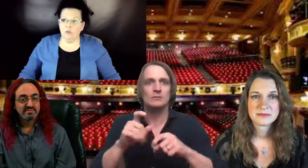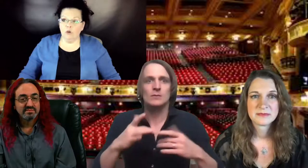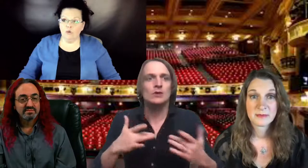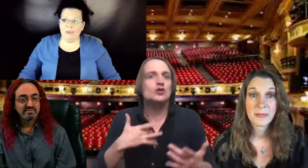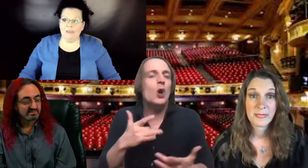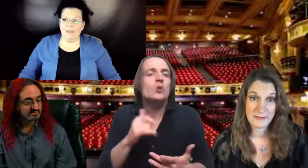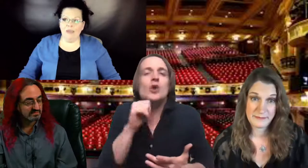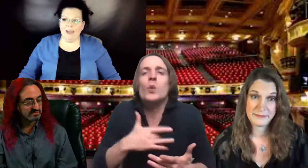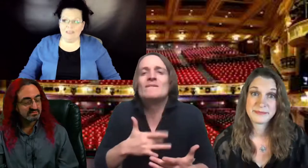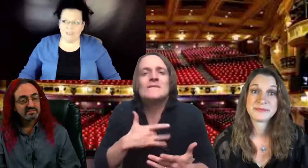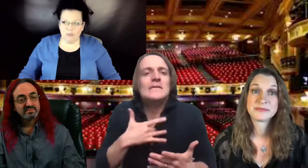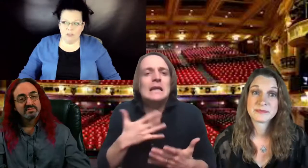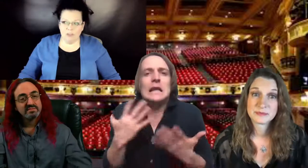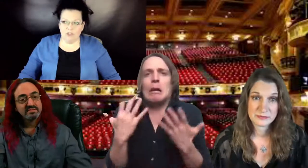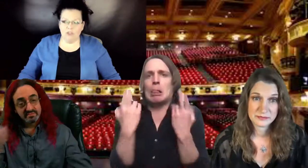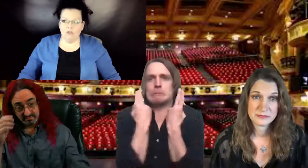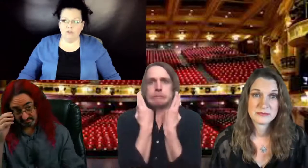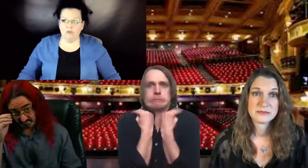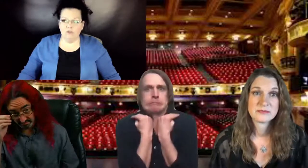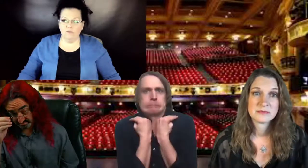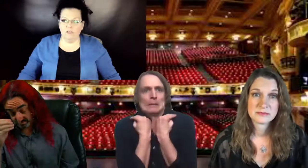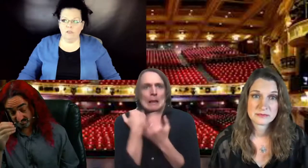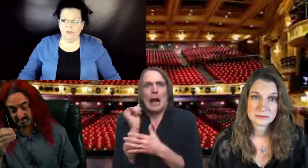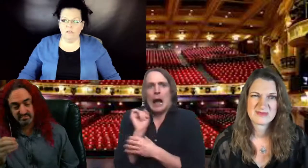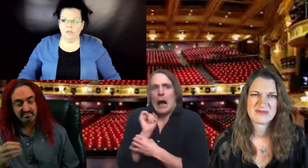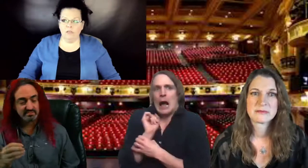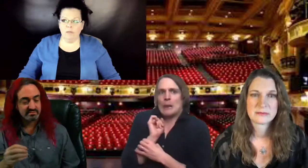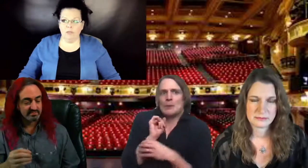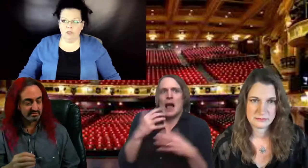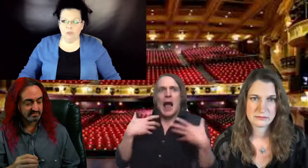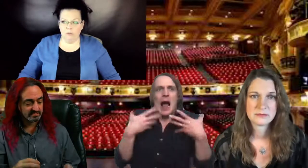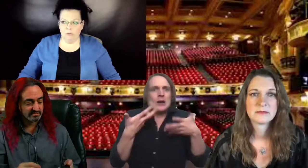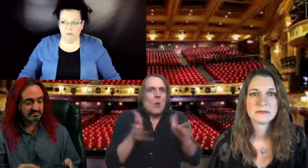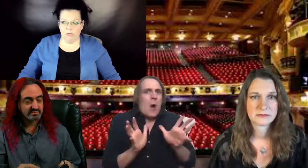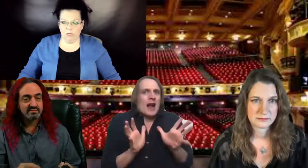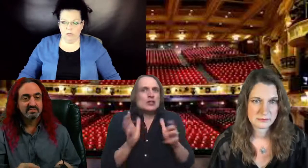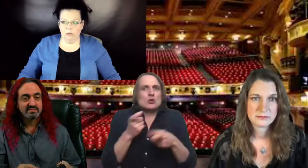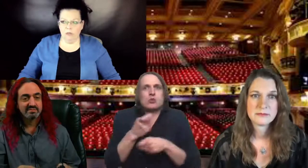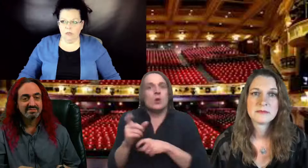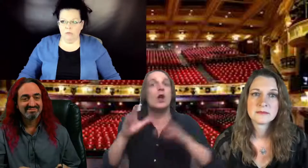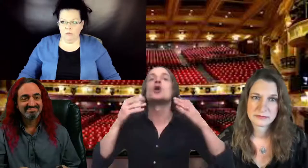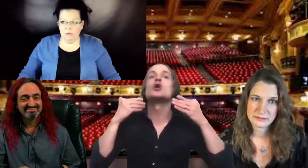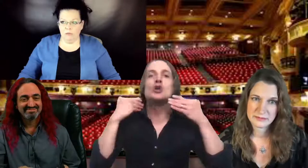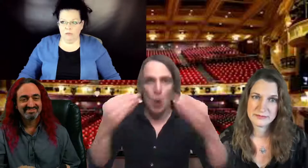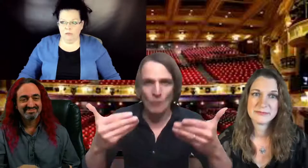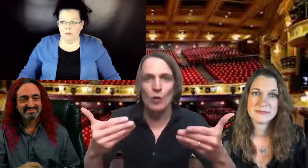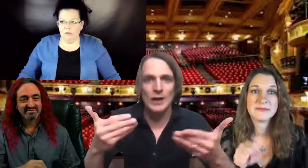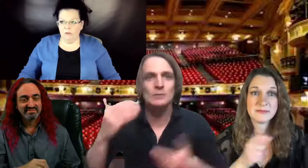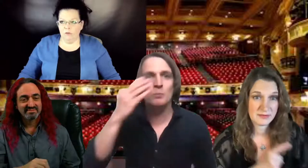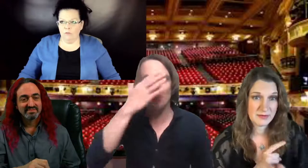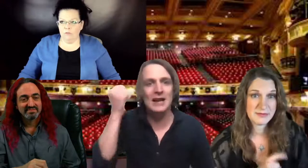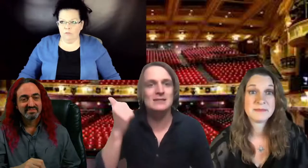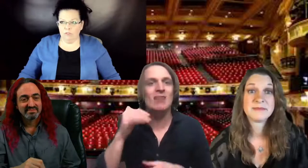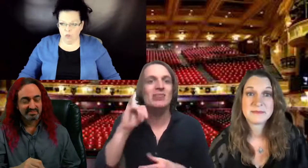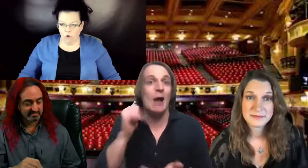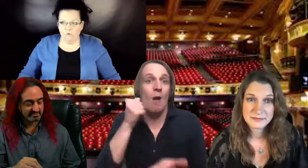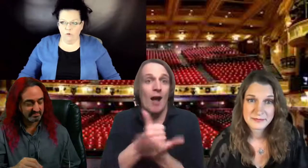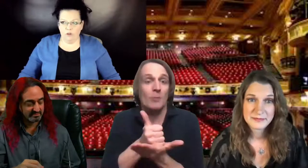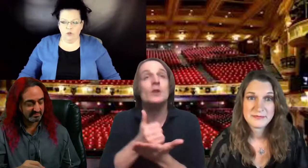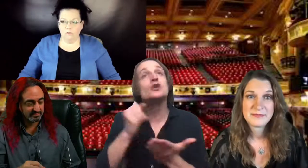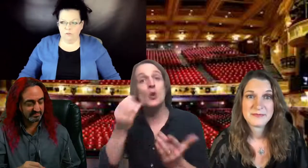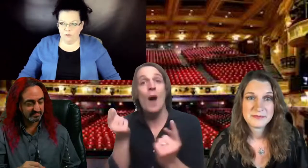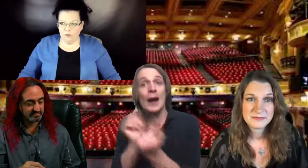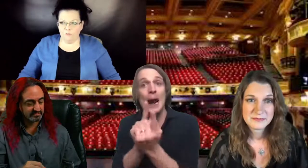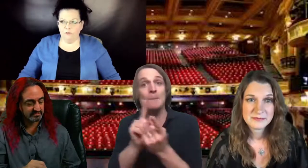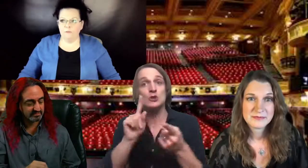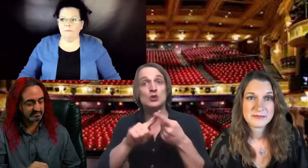You know, you go in and you ask these questions. So there's no feeling of like, I'm not sure what I'm doing here and putting my, you know, just go for